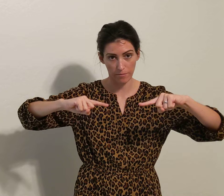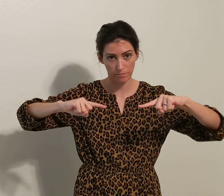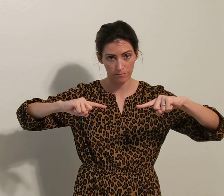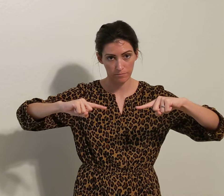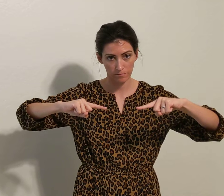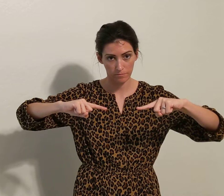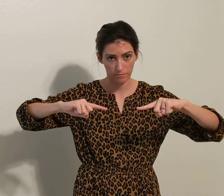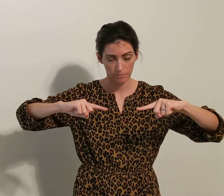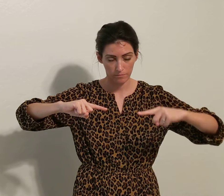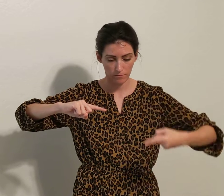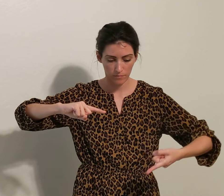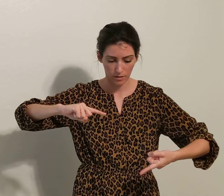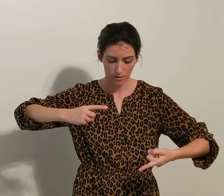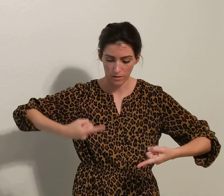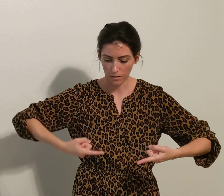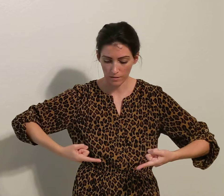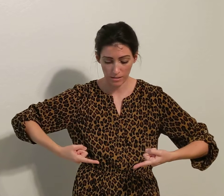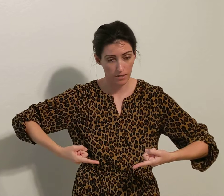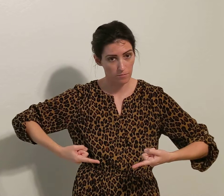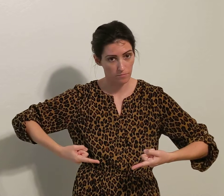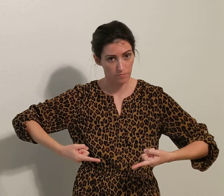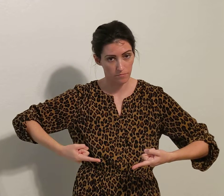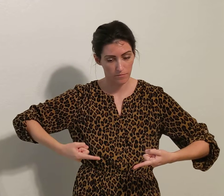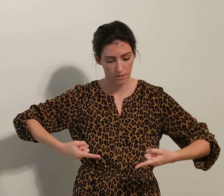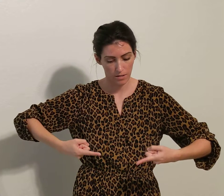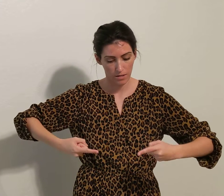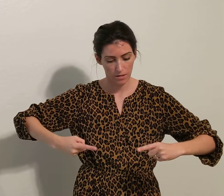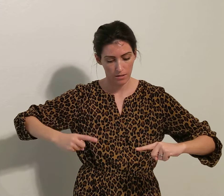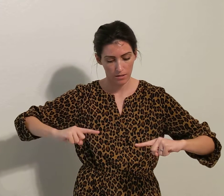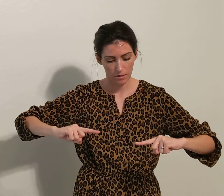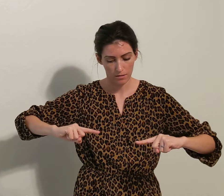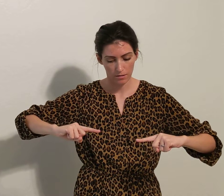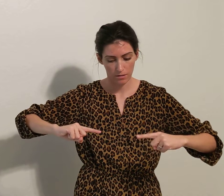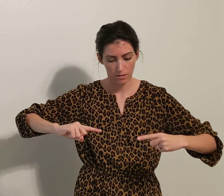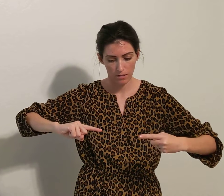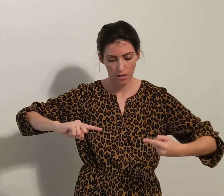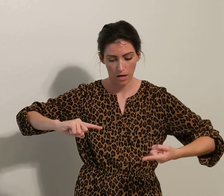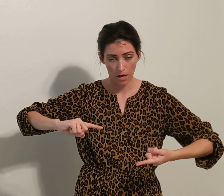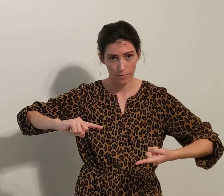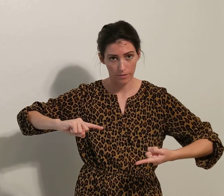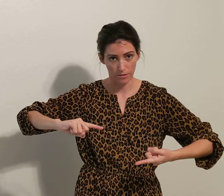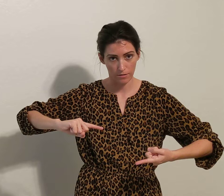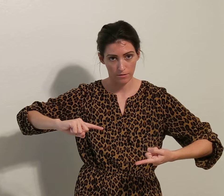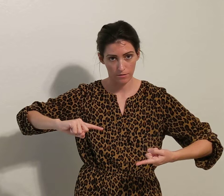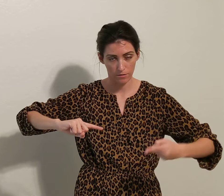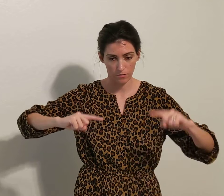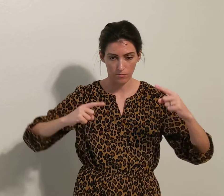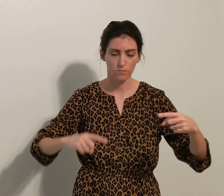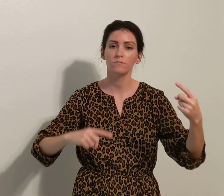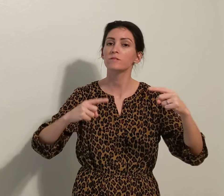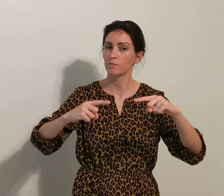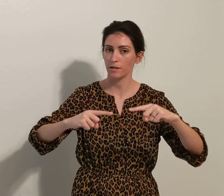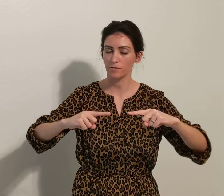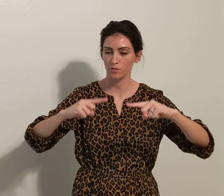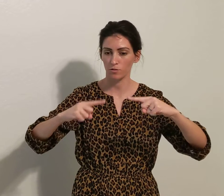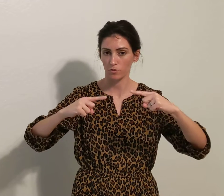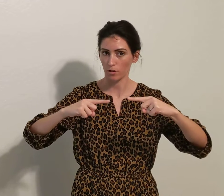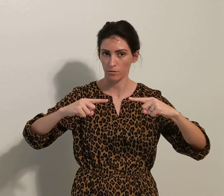same. It's not the same. It's opposite. So sometimes it's good to start with